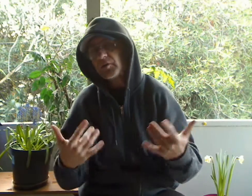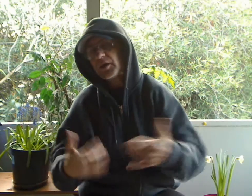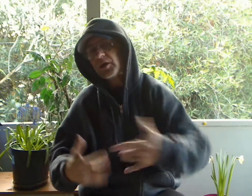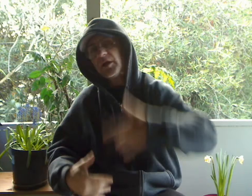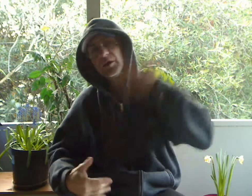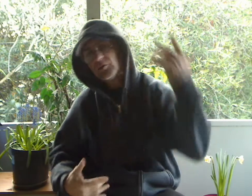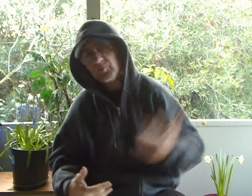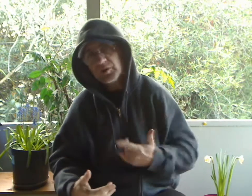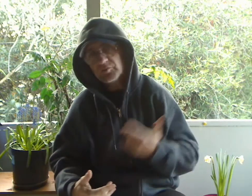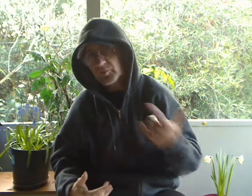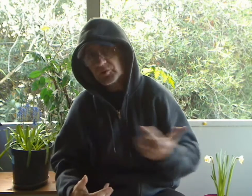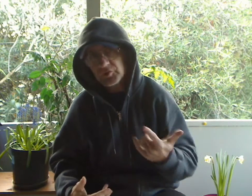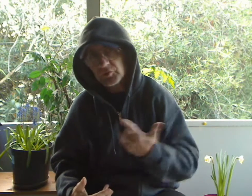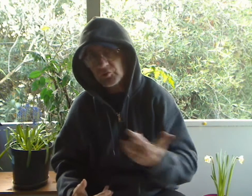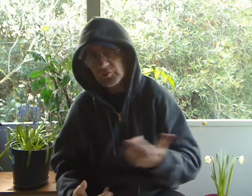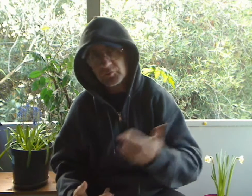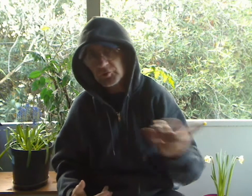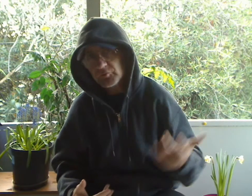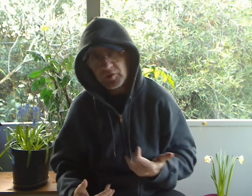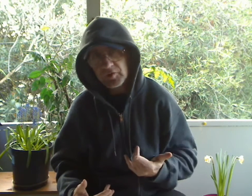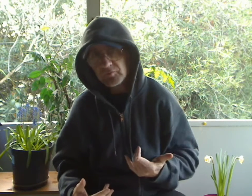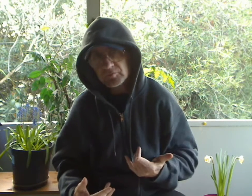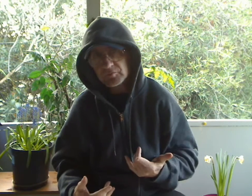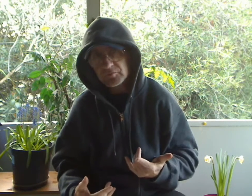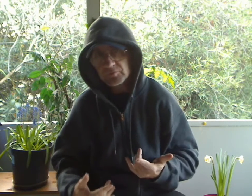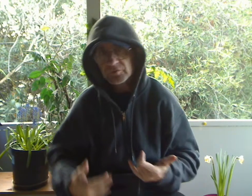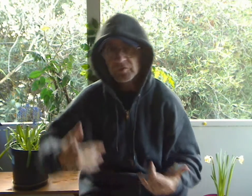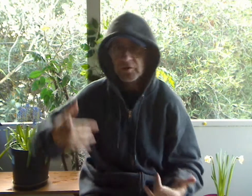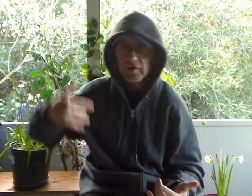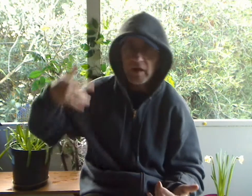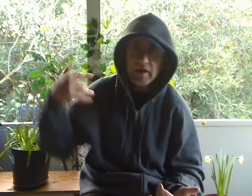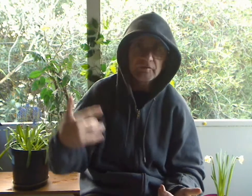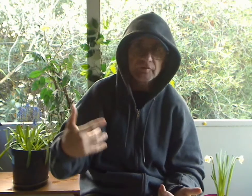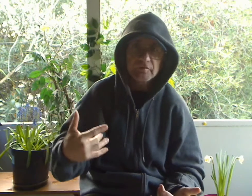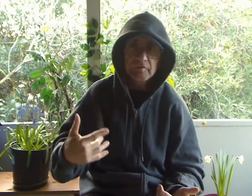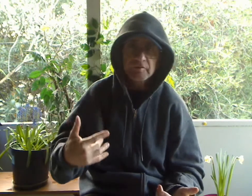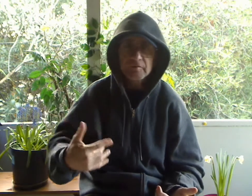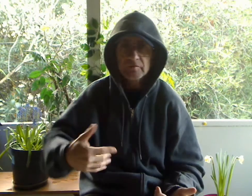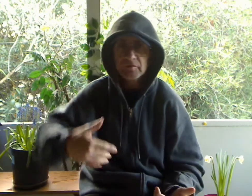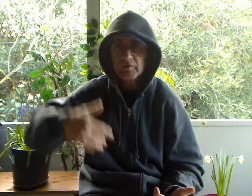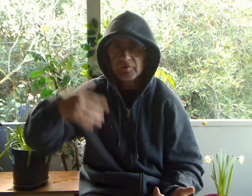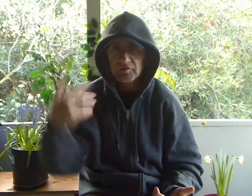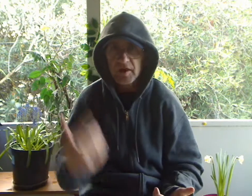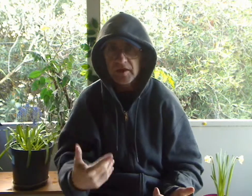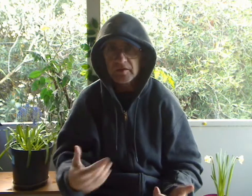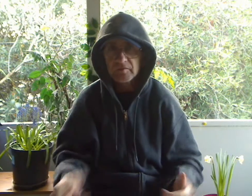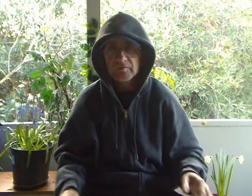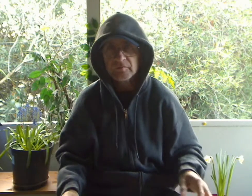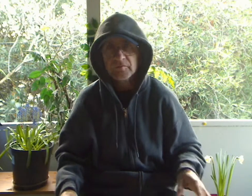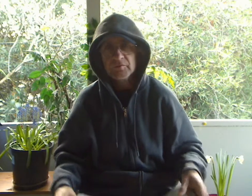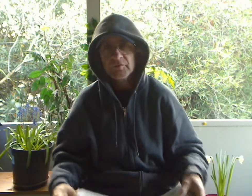and it ain't gonna be His mercy endures for you forever. You're gonna answer. You're gonna stand. You're